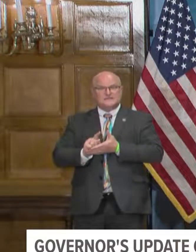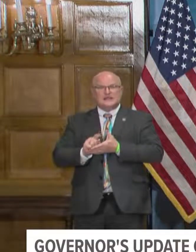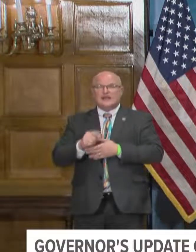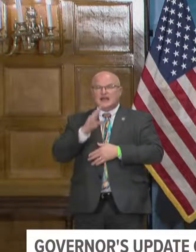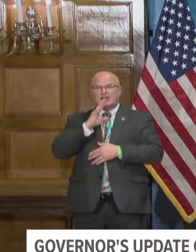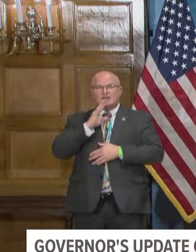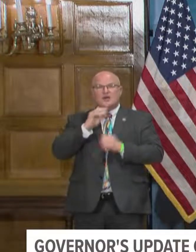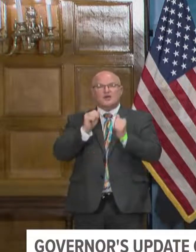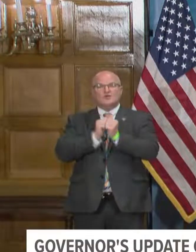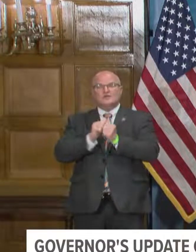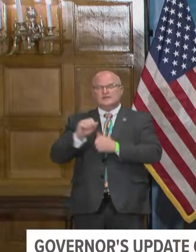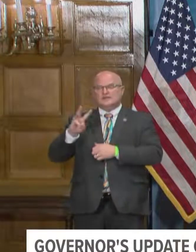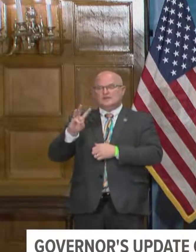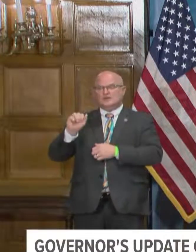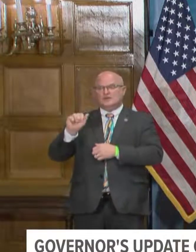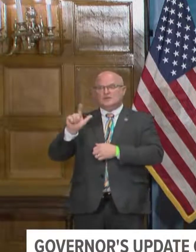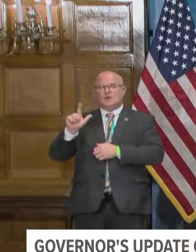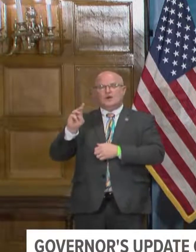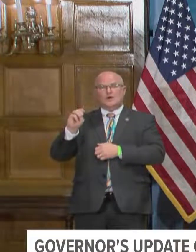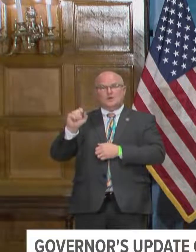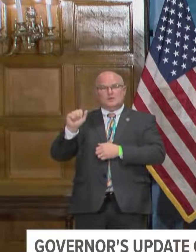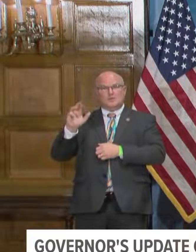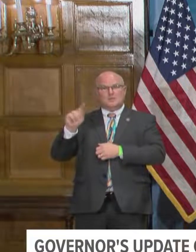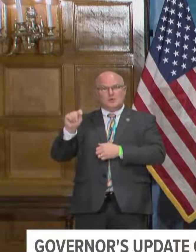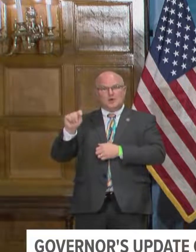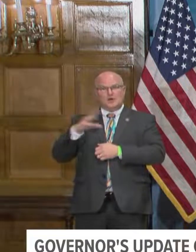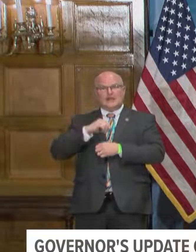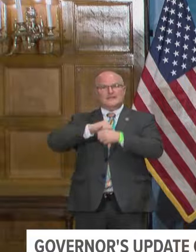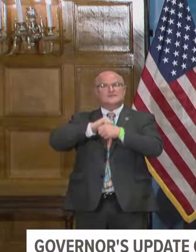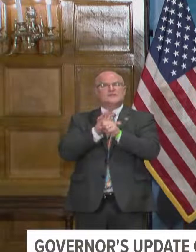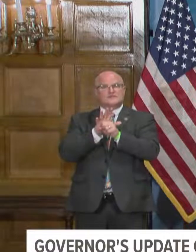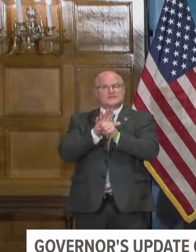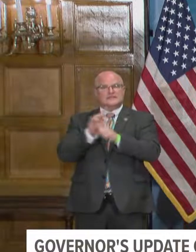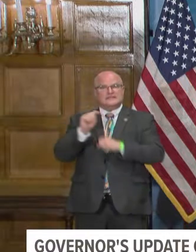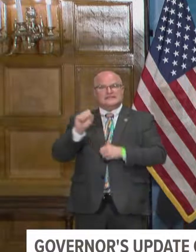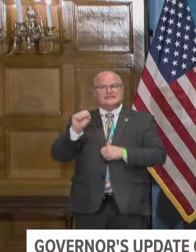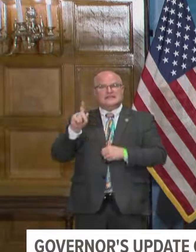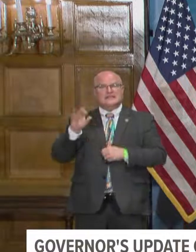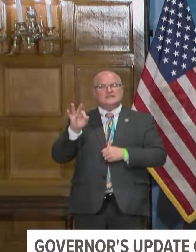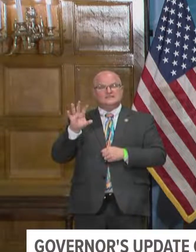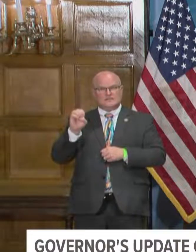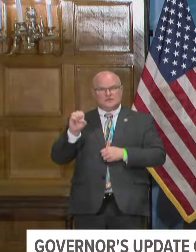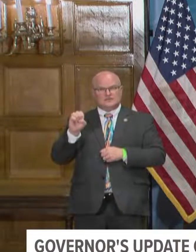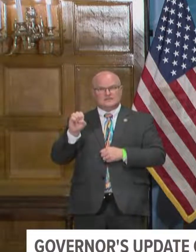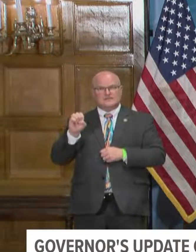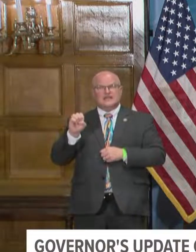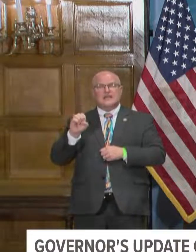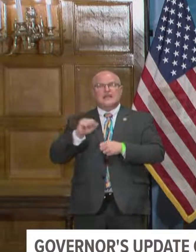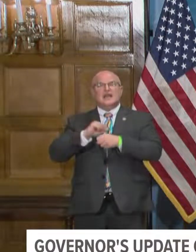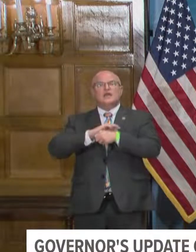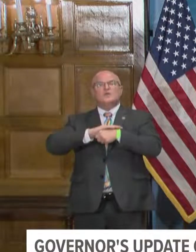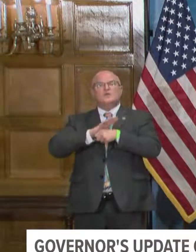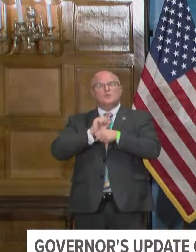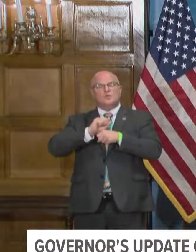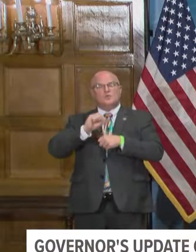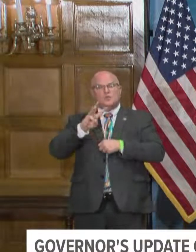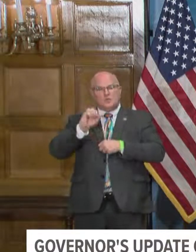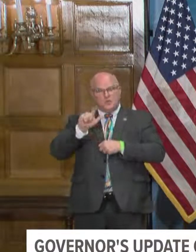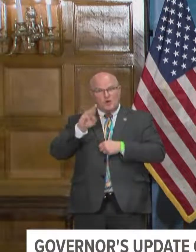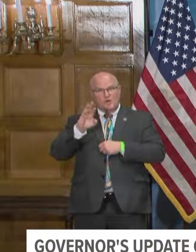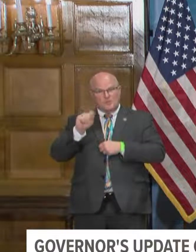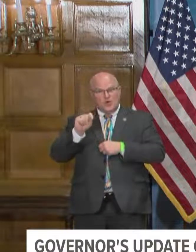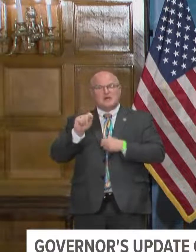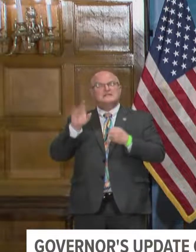spoken to Walmart as well as with the Coronavirus Task Force, and Walmart, as a preferred federal supplier,